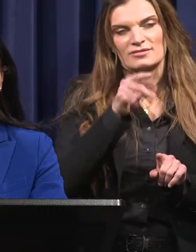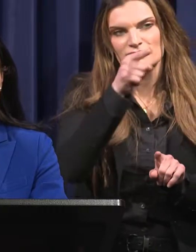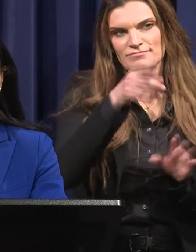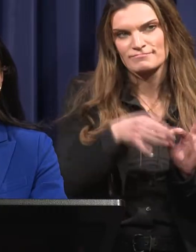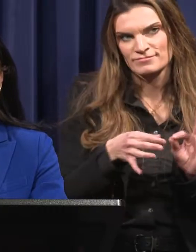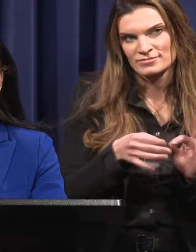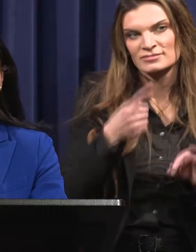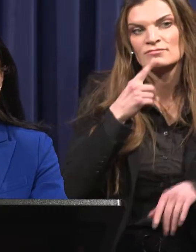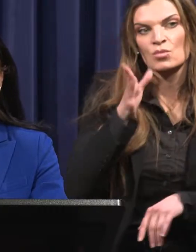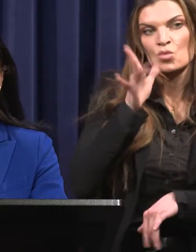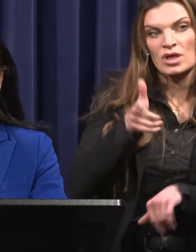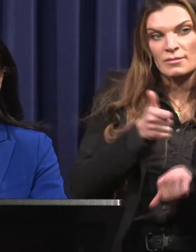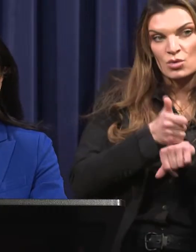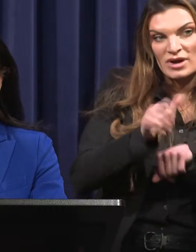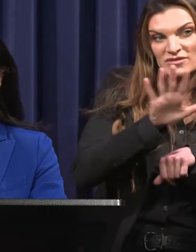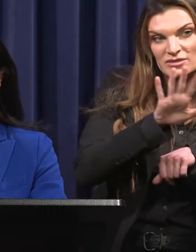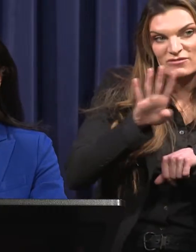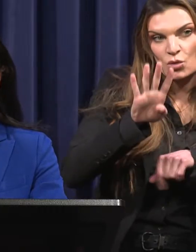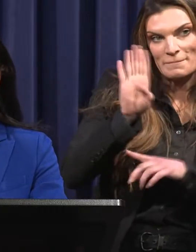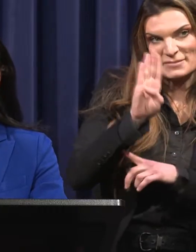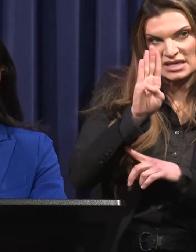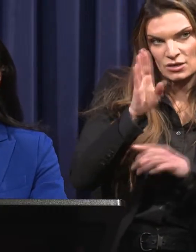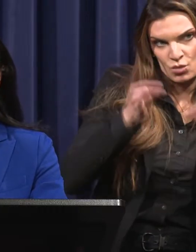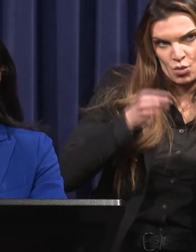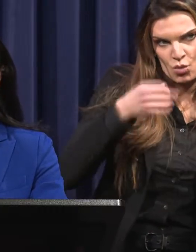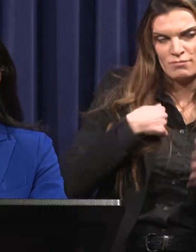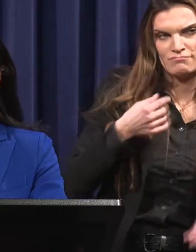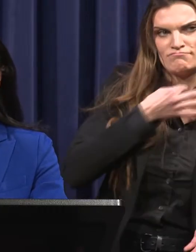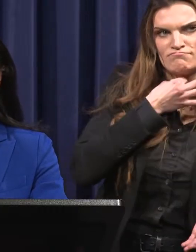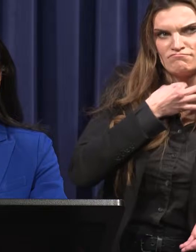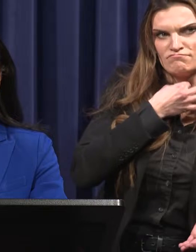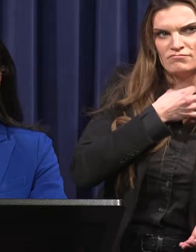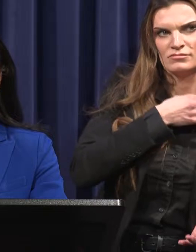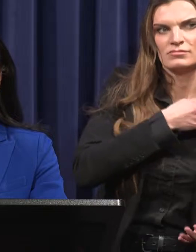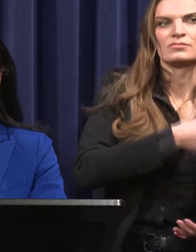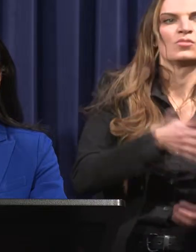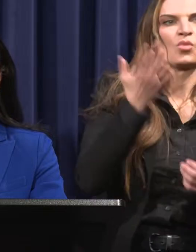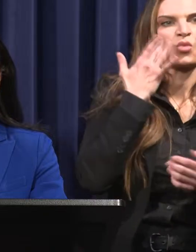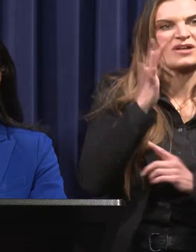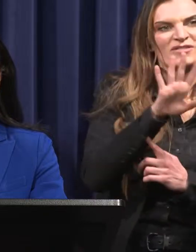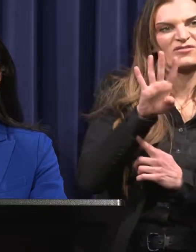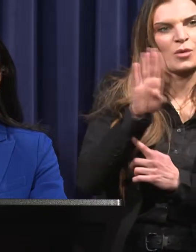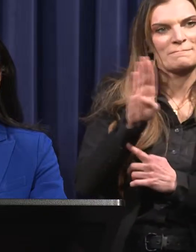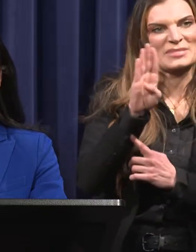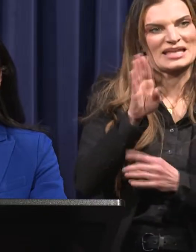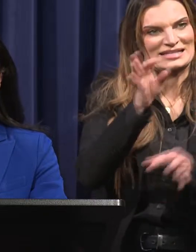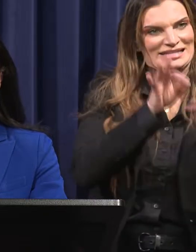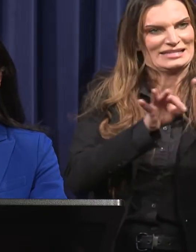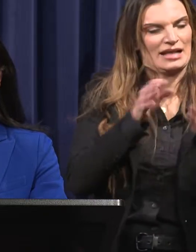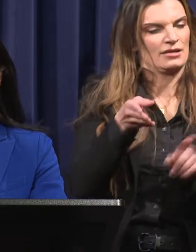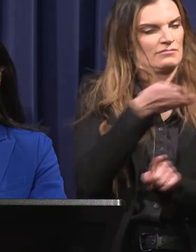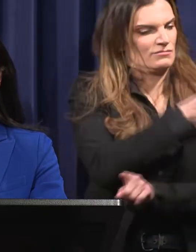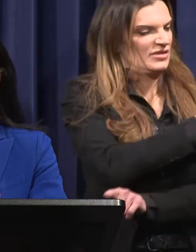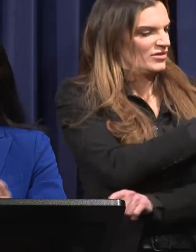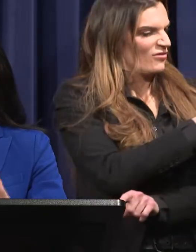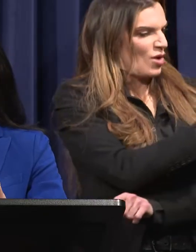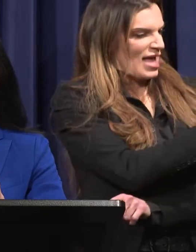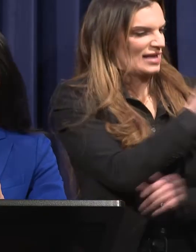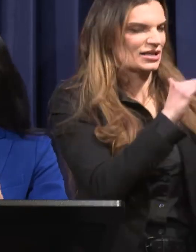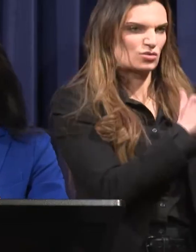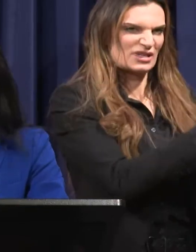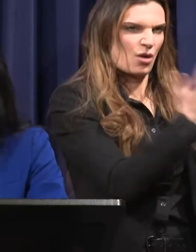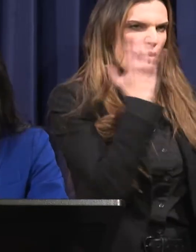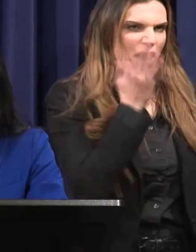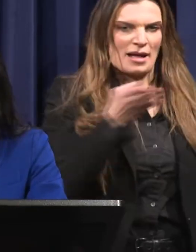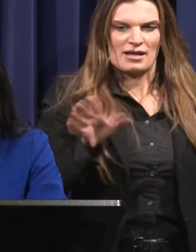they'll be arraigned in 54B court. I'm just wondering, is there any reason for 54B in East Lansing instead of 54A downtown? Yeah, I think that